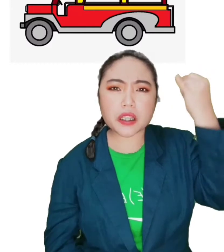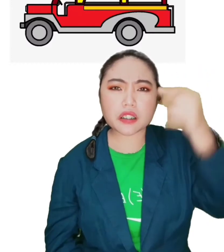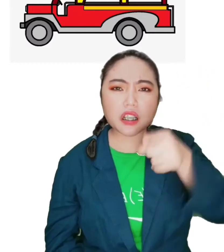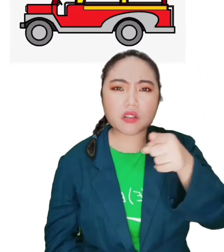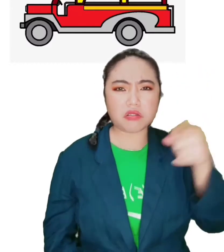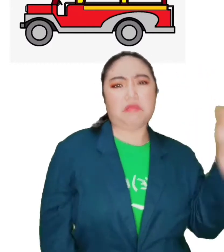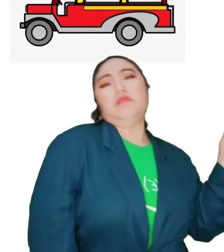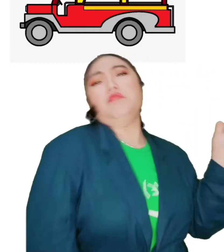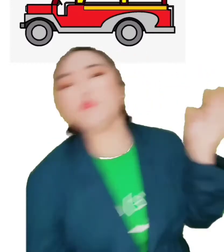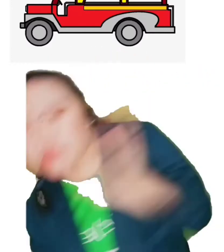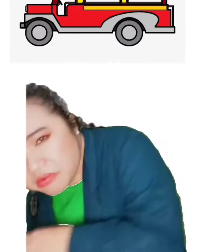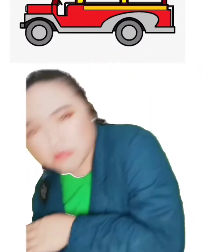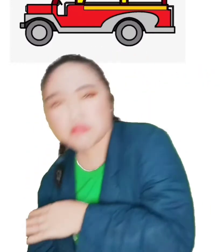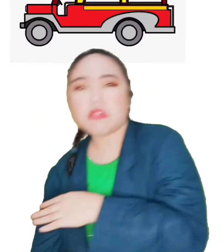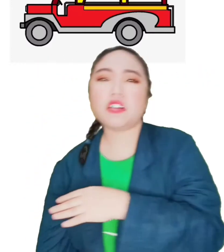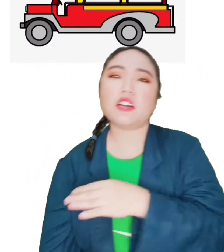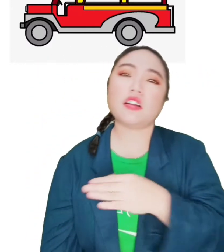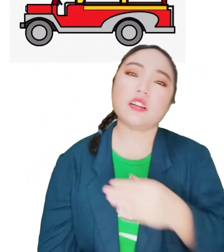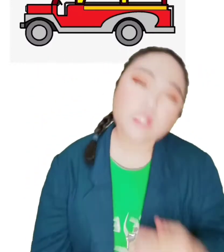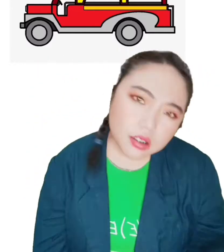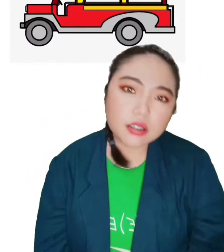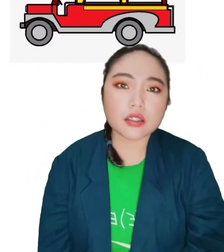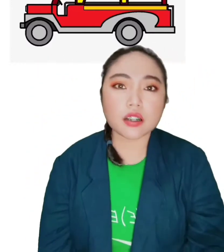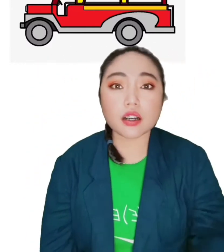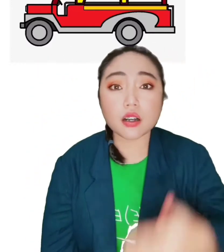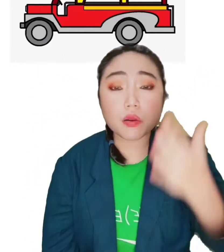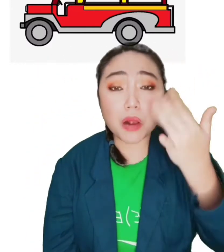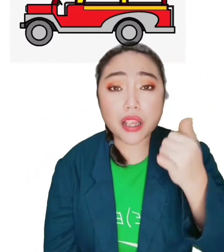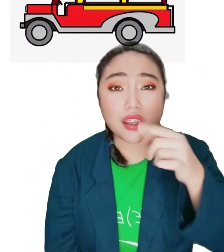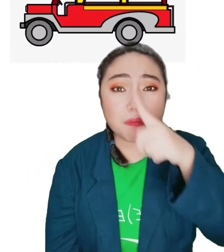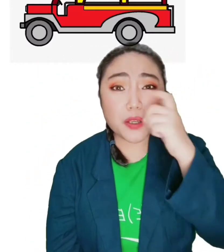you, because you are thin, you would move.